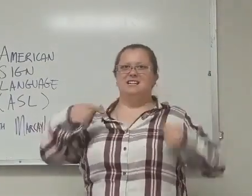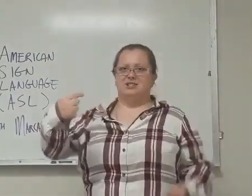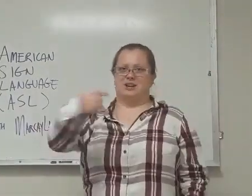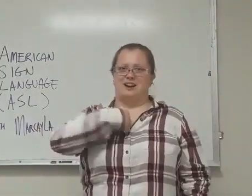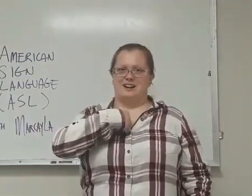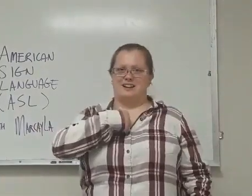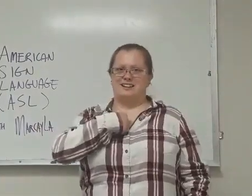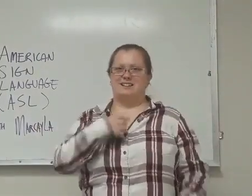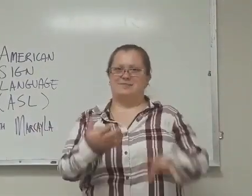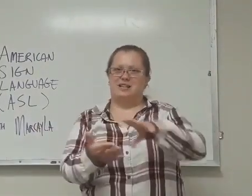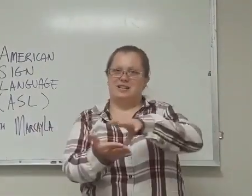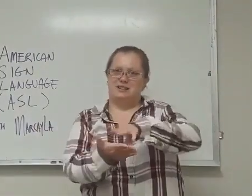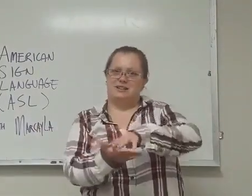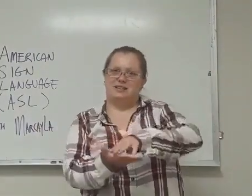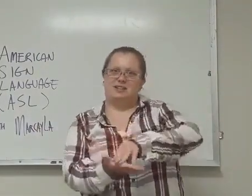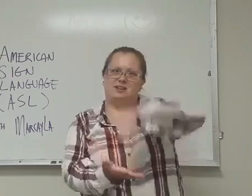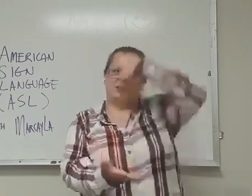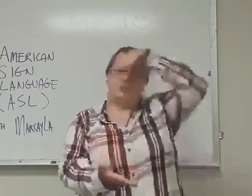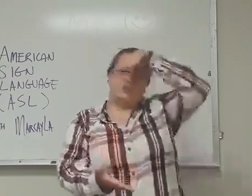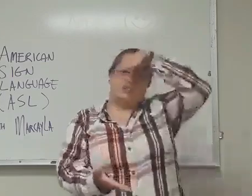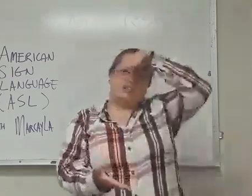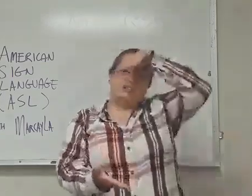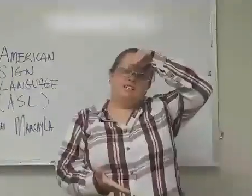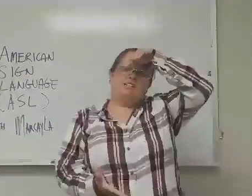So I learning